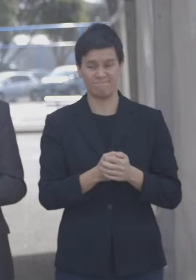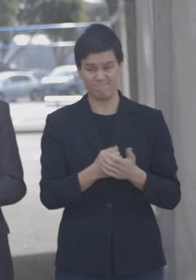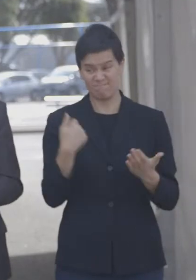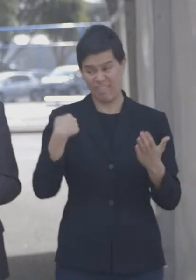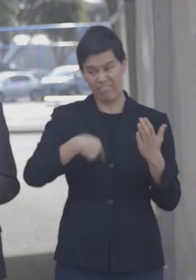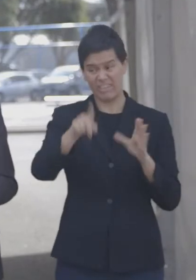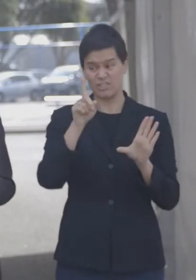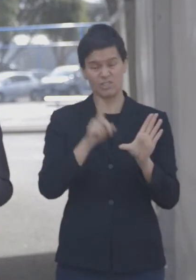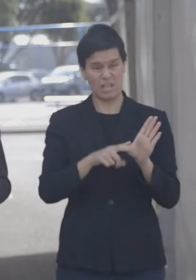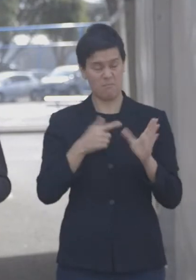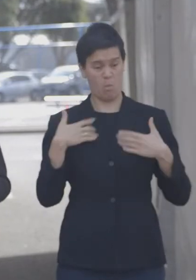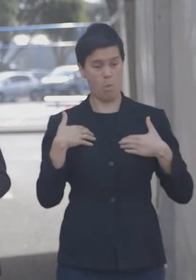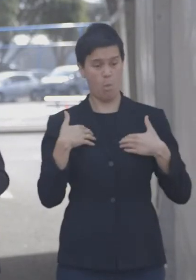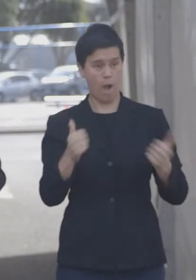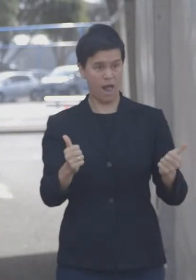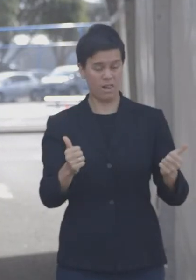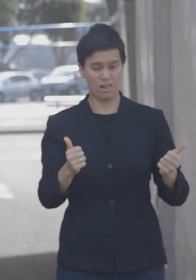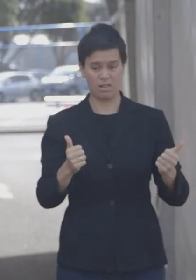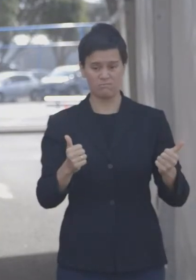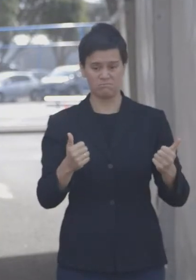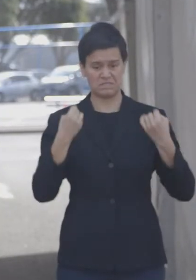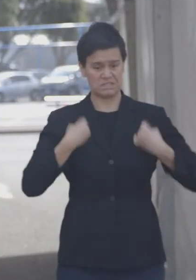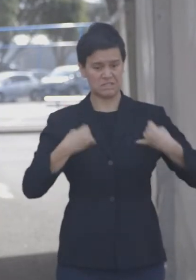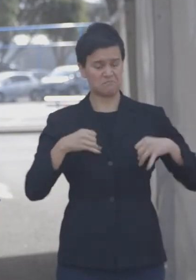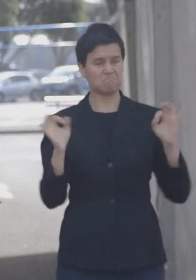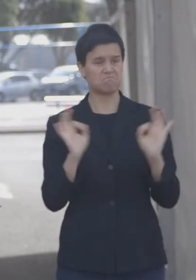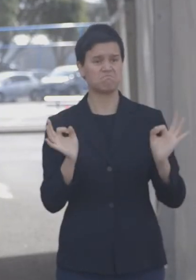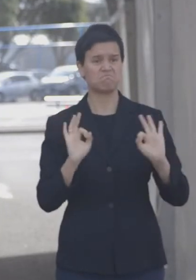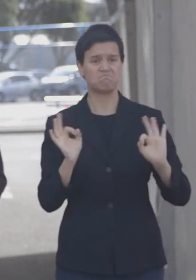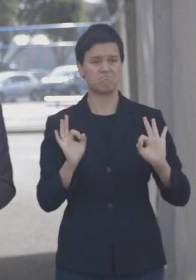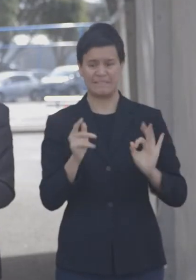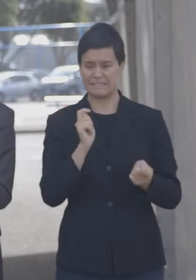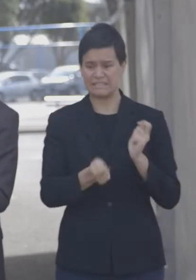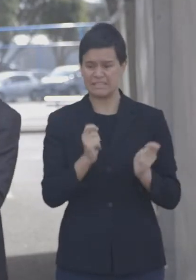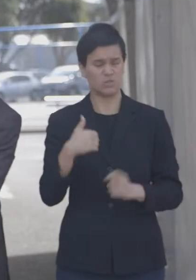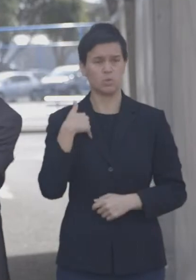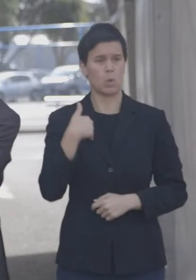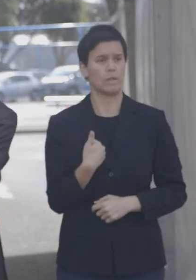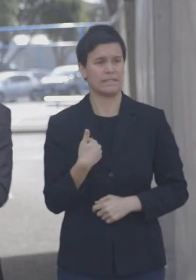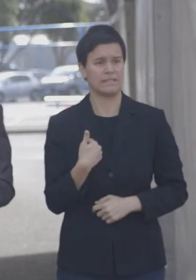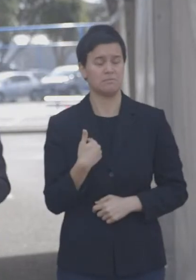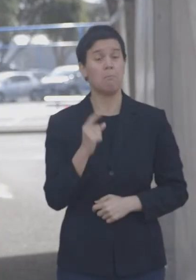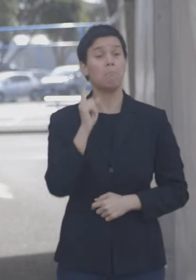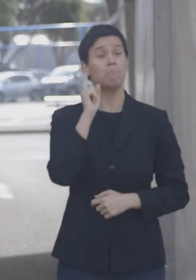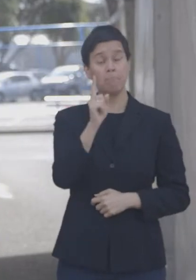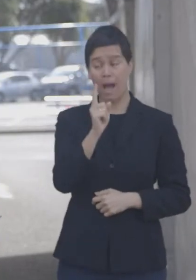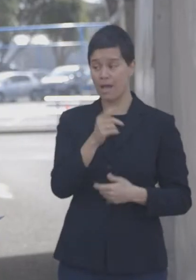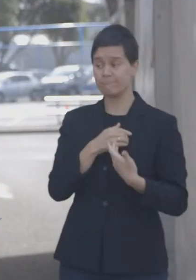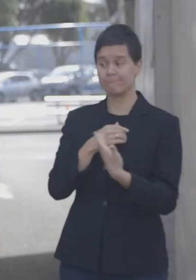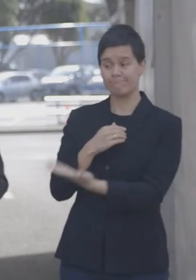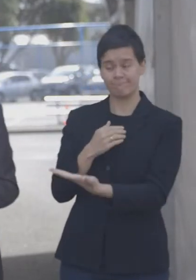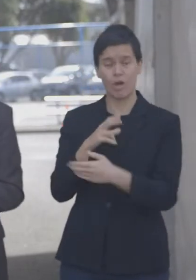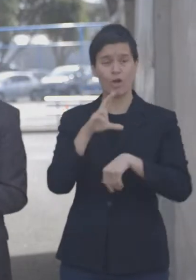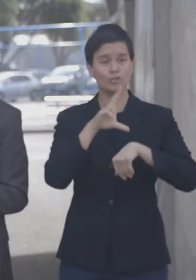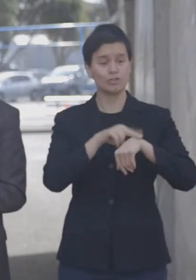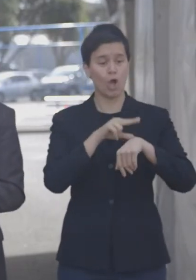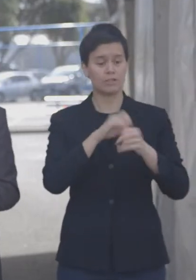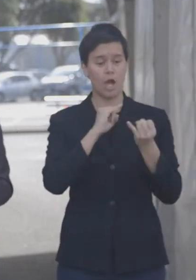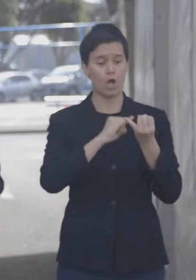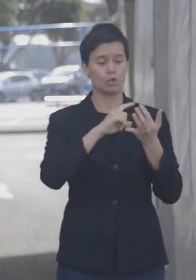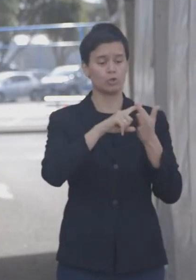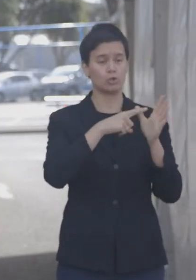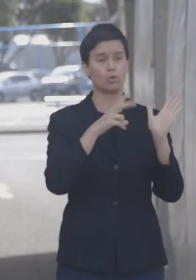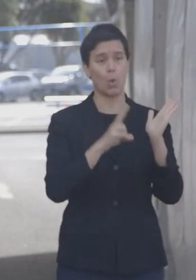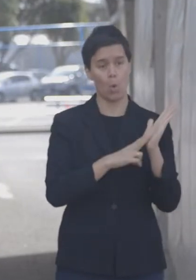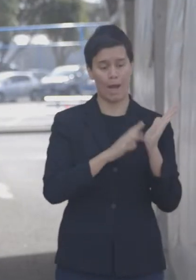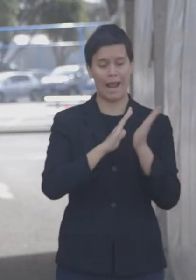this year, so I have not been in a position where I have required a swab. But Dr. Hanna has kindly recommended that I